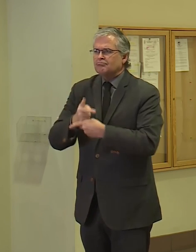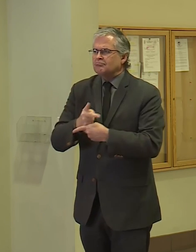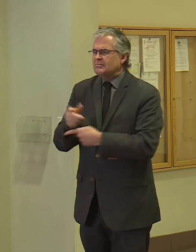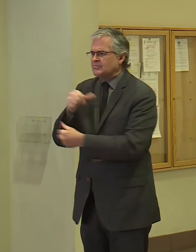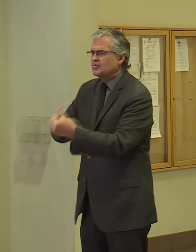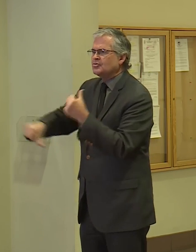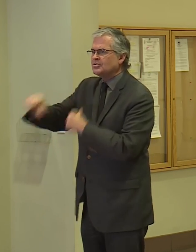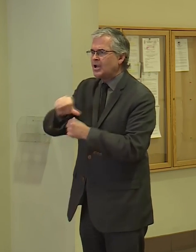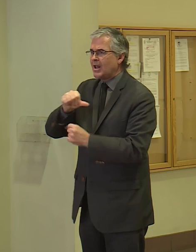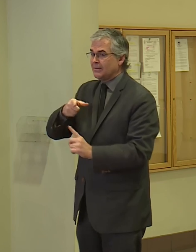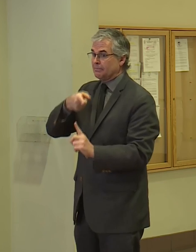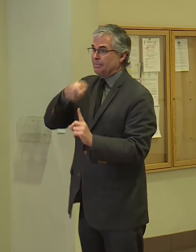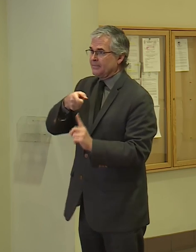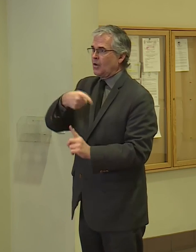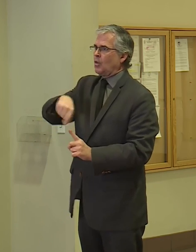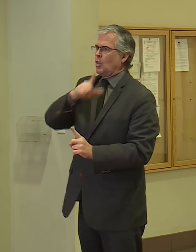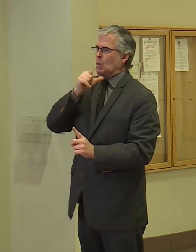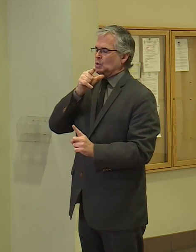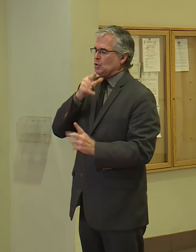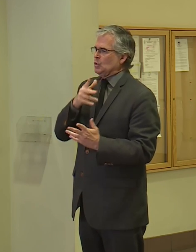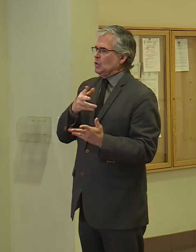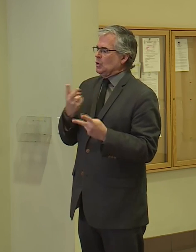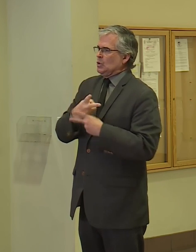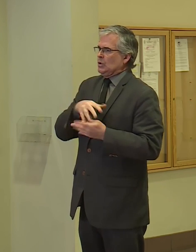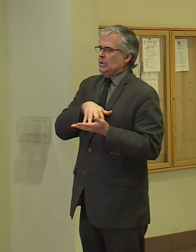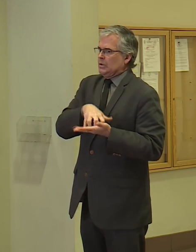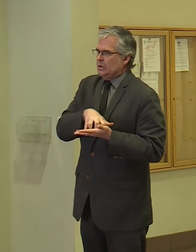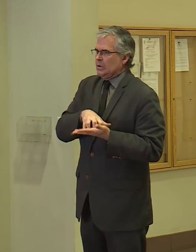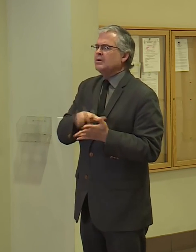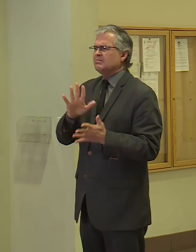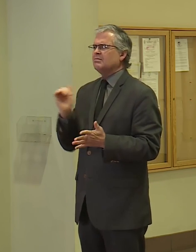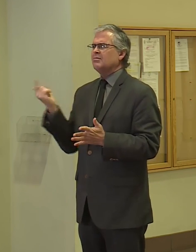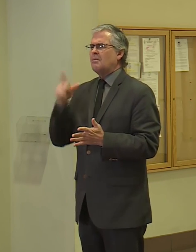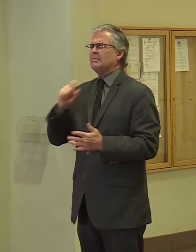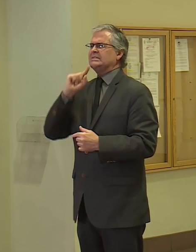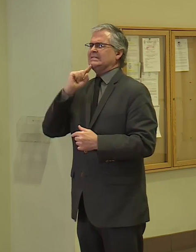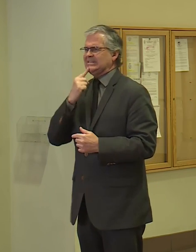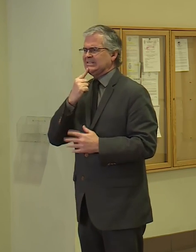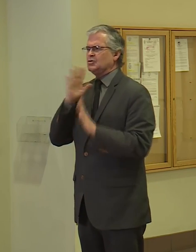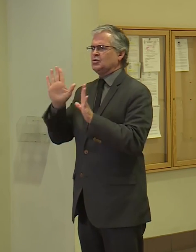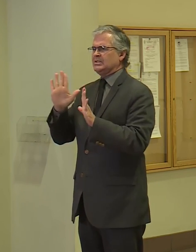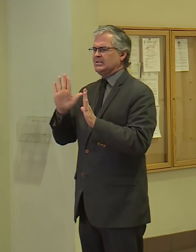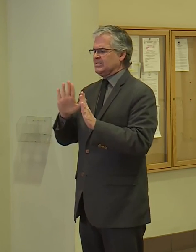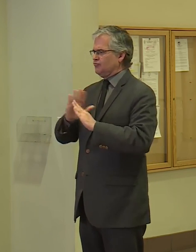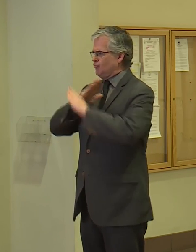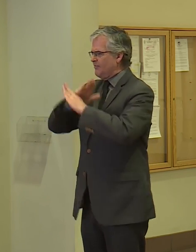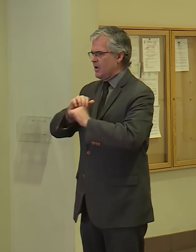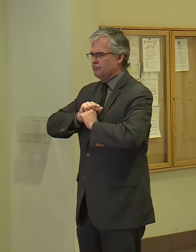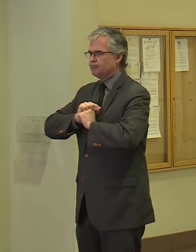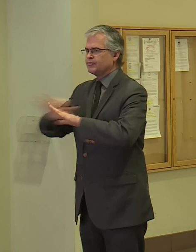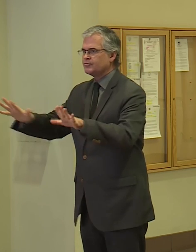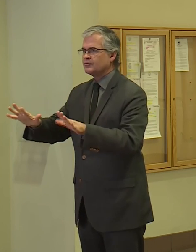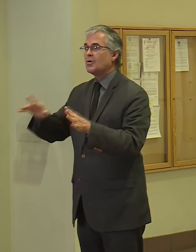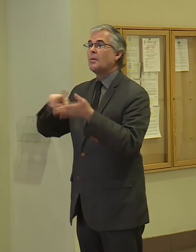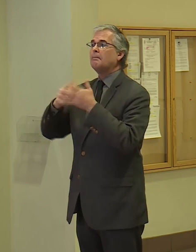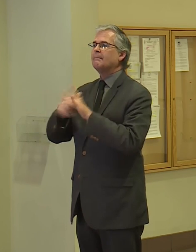to each take our role in stopping the spread seriously and stay home for Nevada